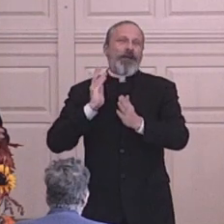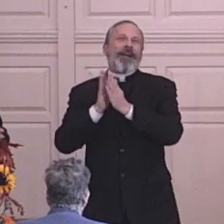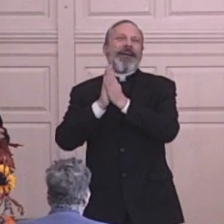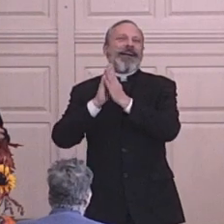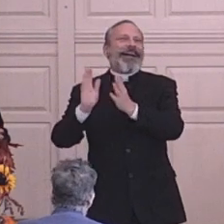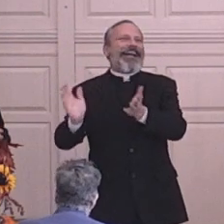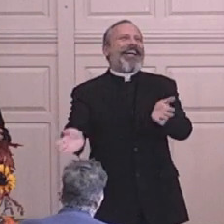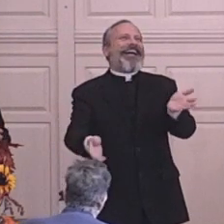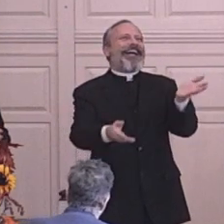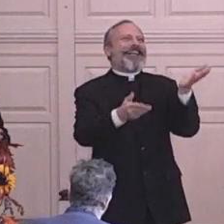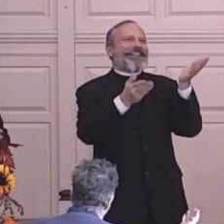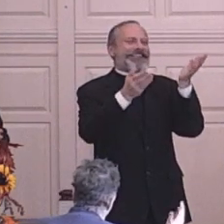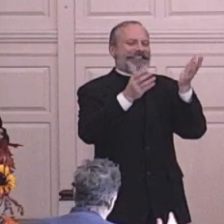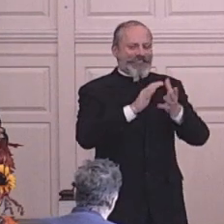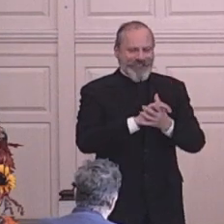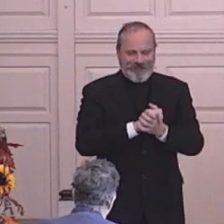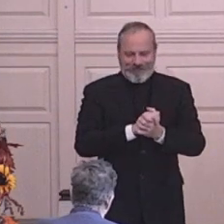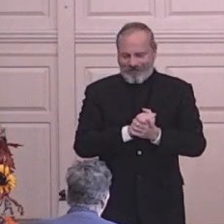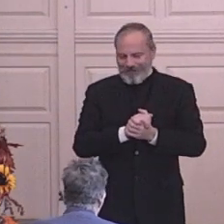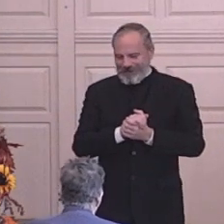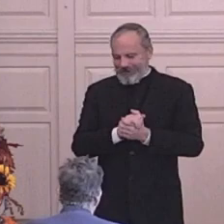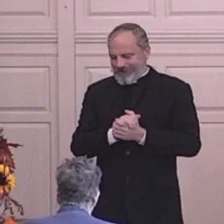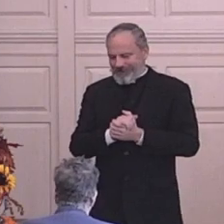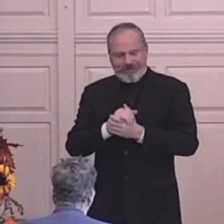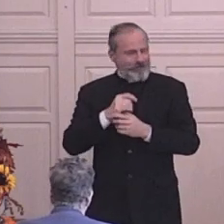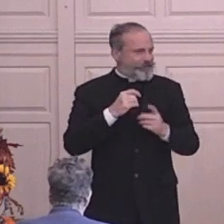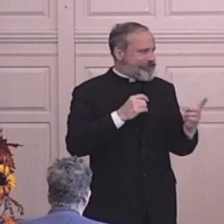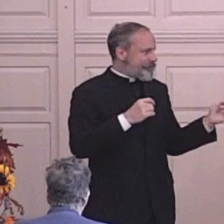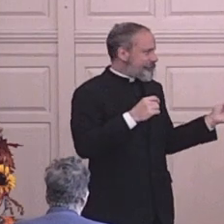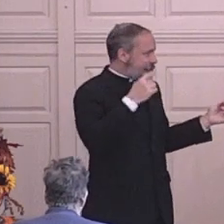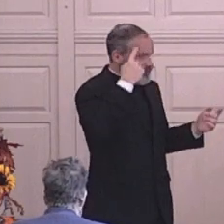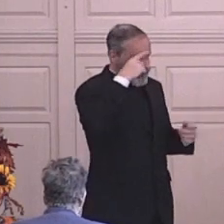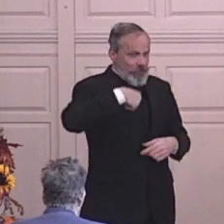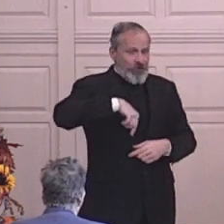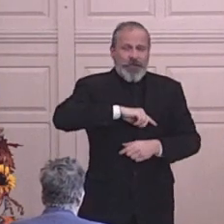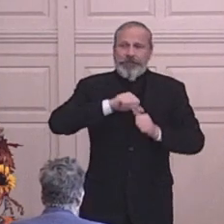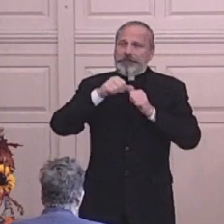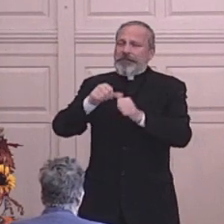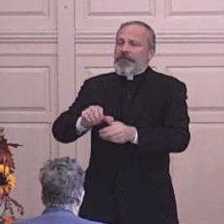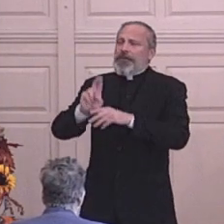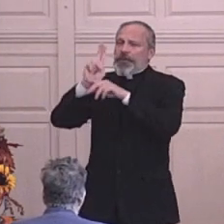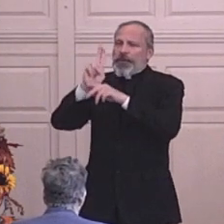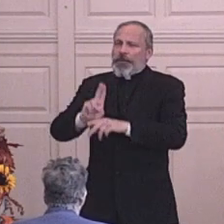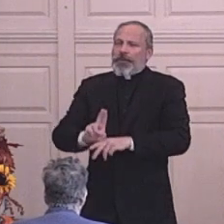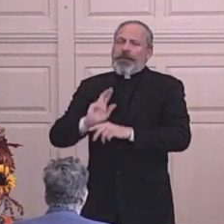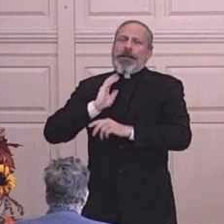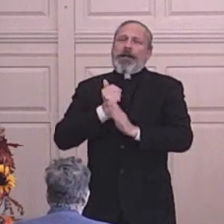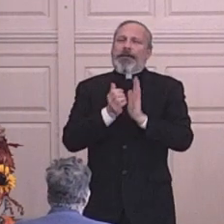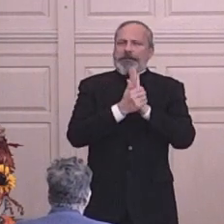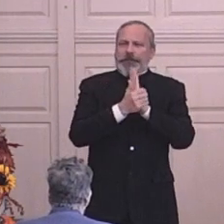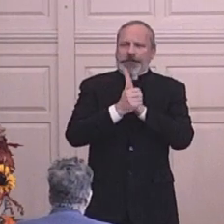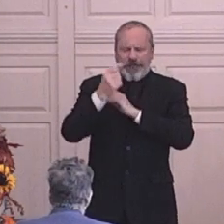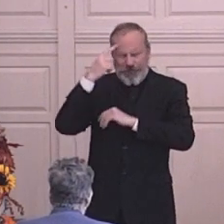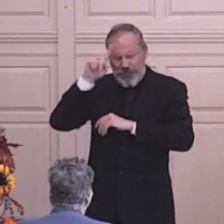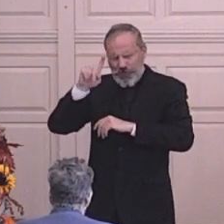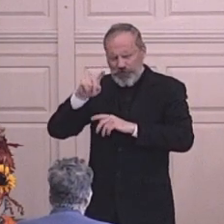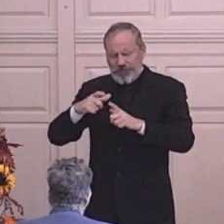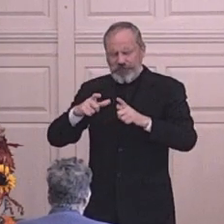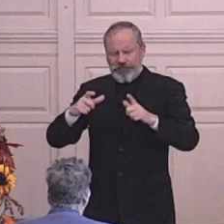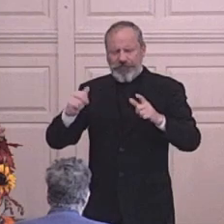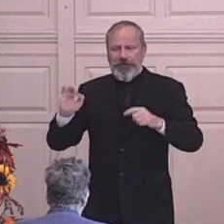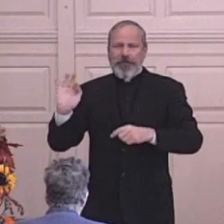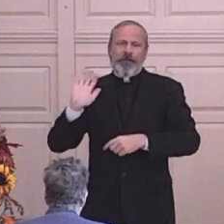Lord, hear our prayer. For us to continue using our gifts for the growth of